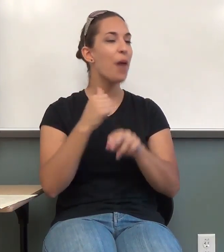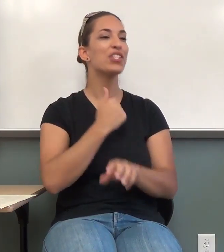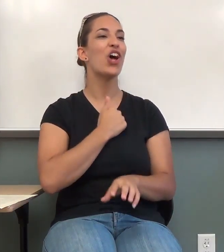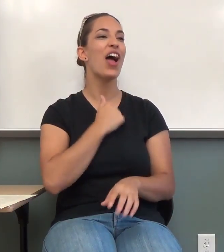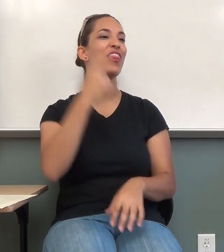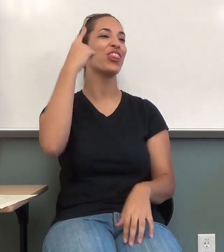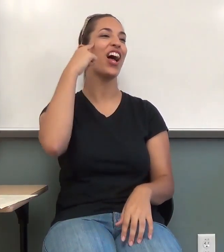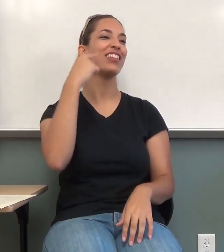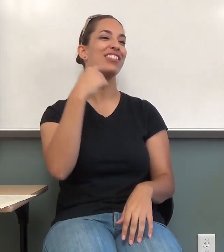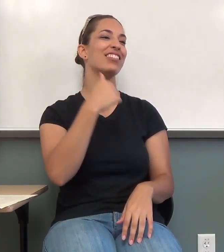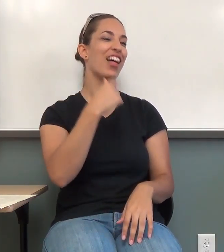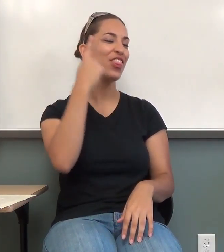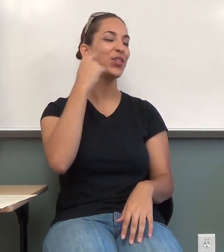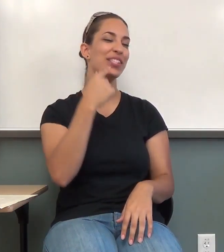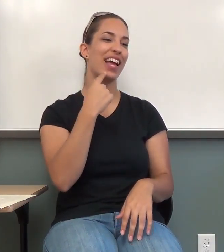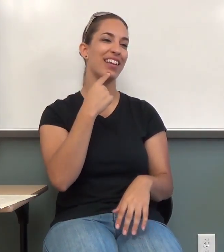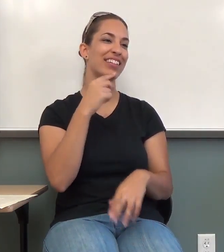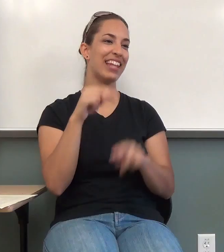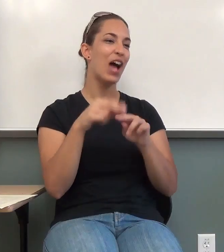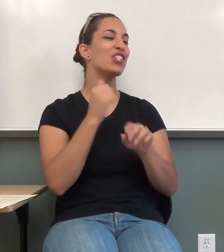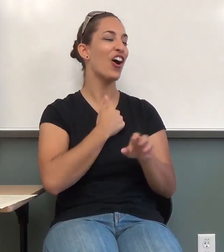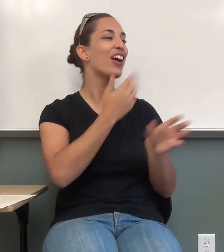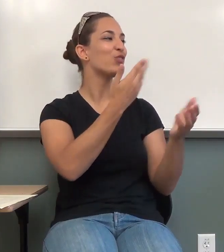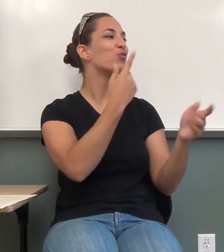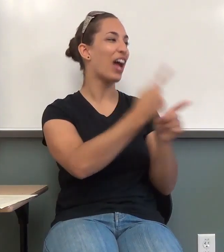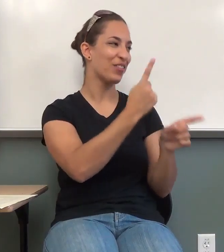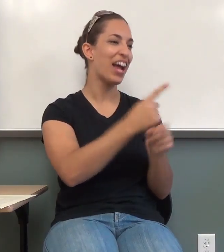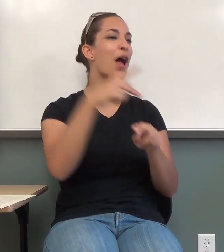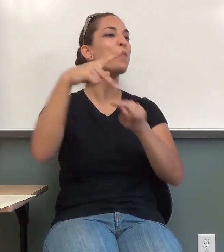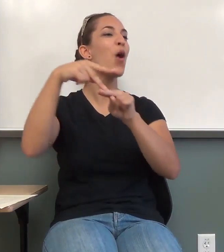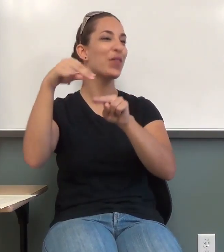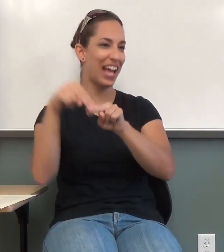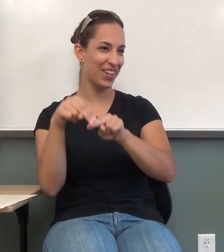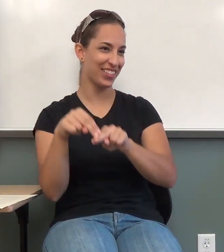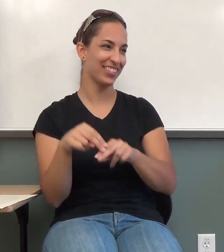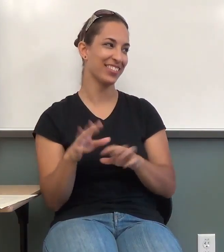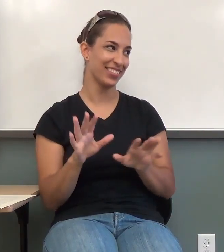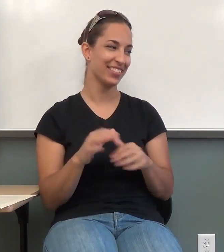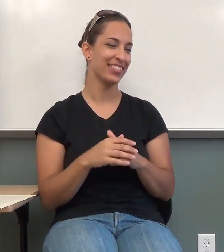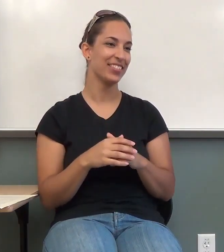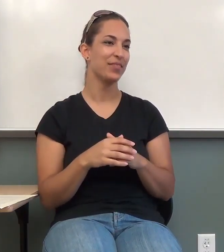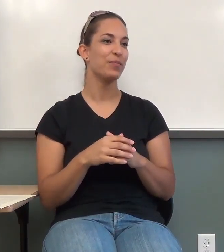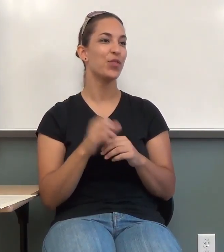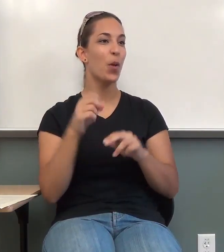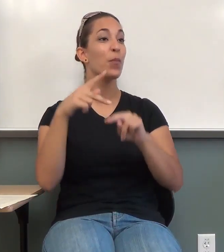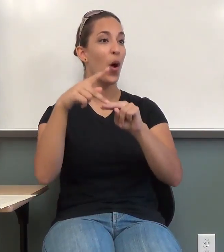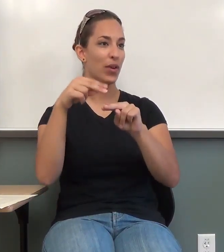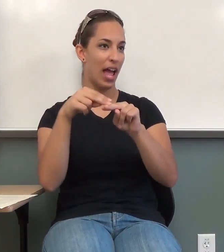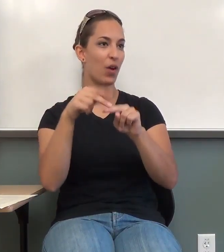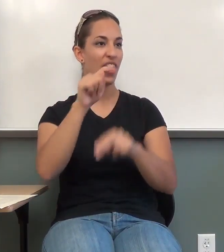noun. Thank you, Maria. Pronoun, it is a pronoun. Okay. And what is the verb,